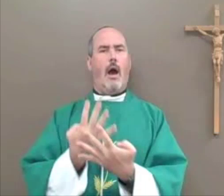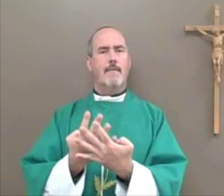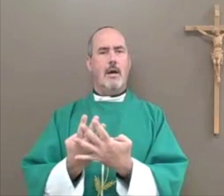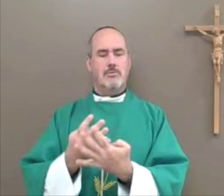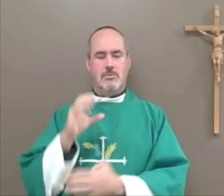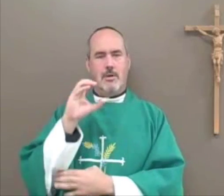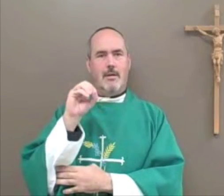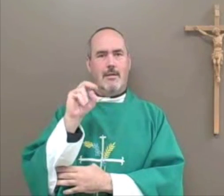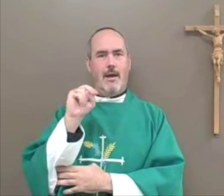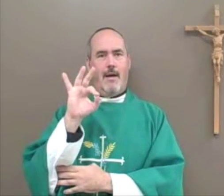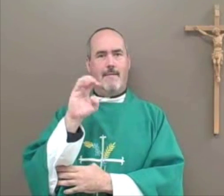of confession.